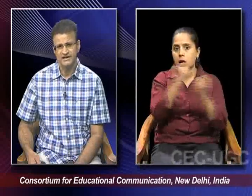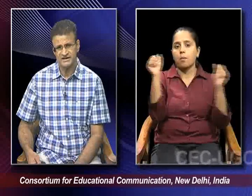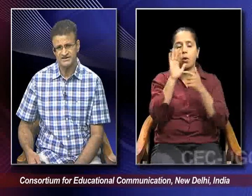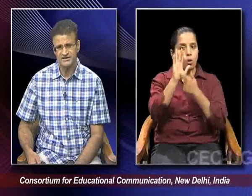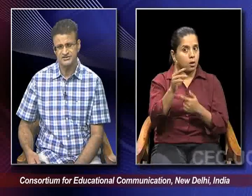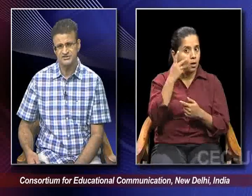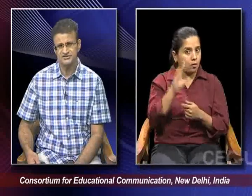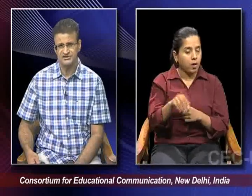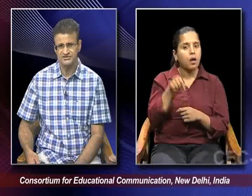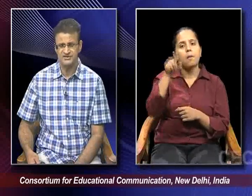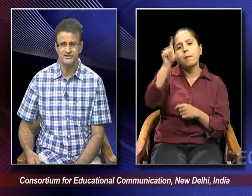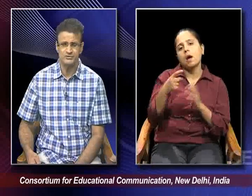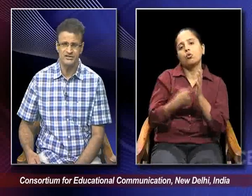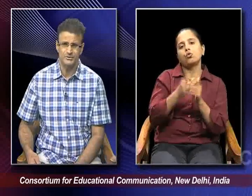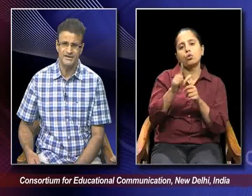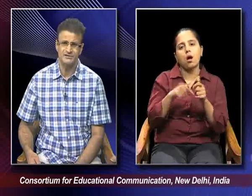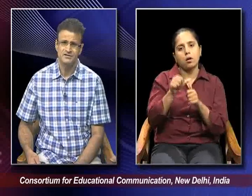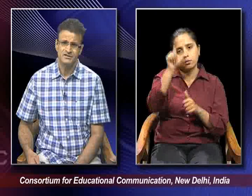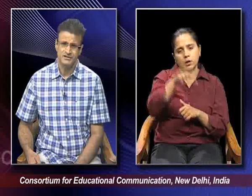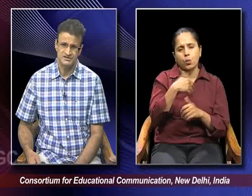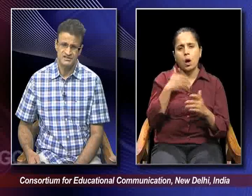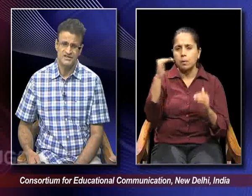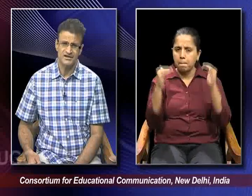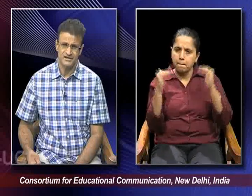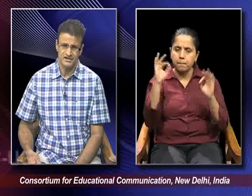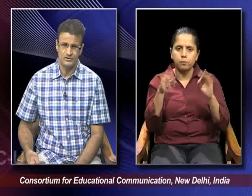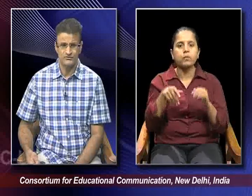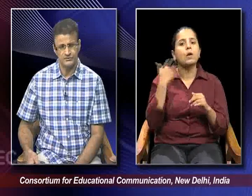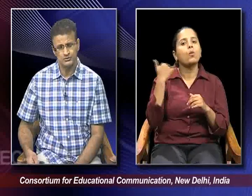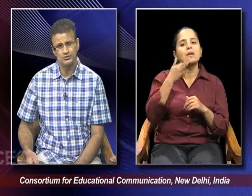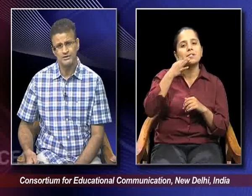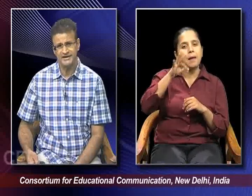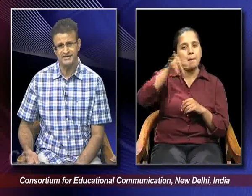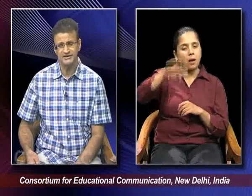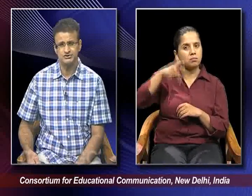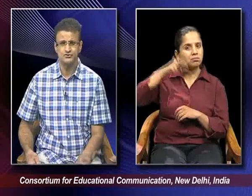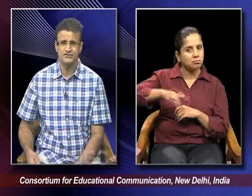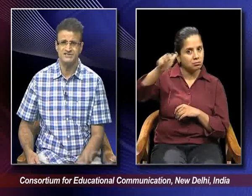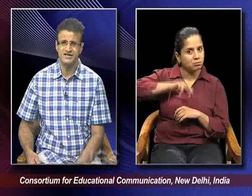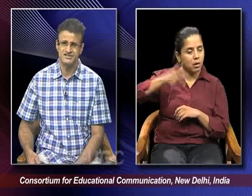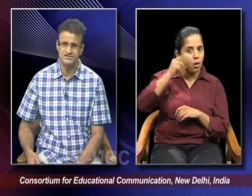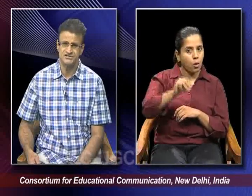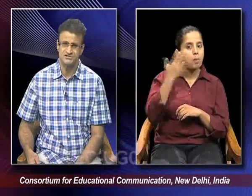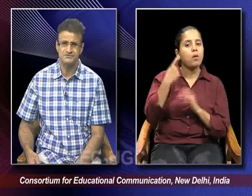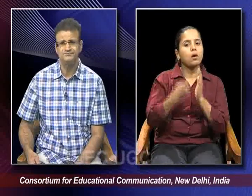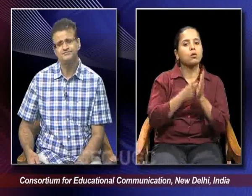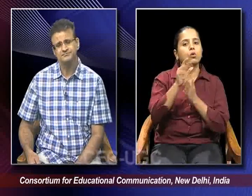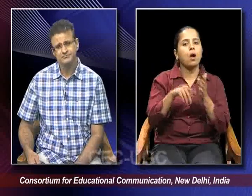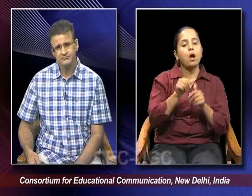like Raja Harishchandra, they were trying to equate satyagraha to the ideas of Raja